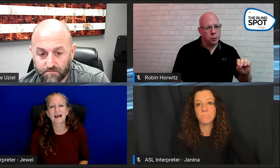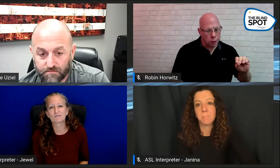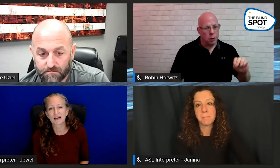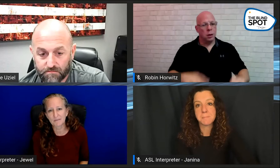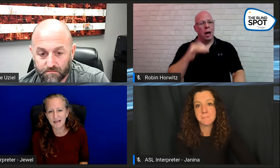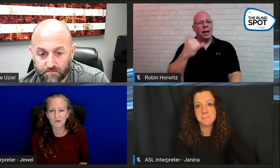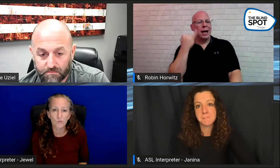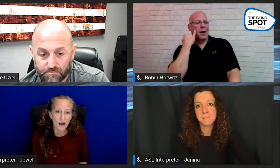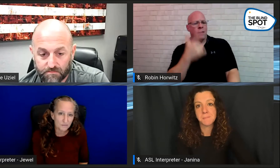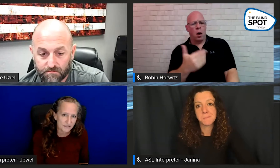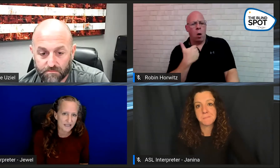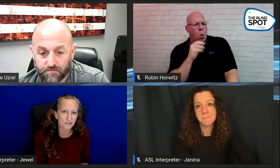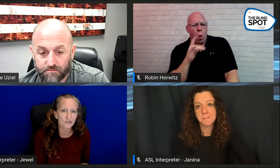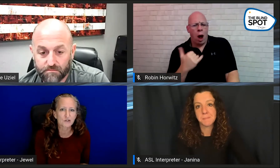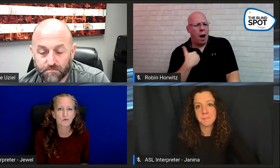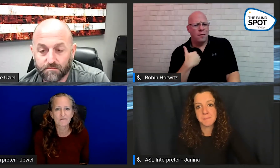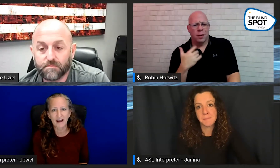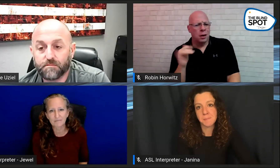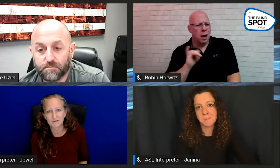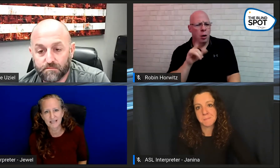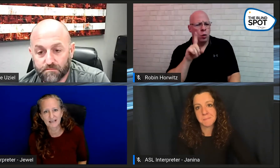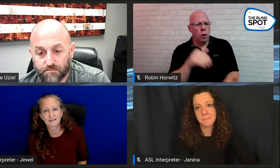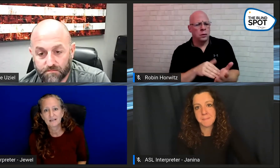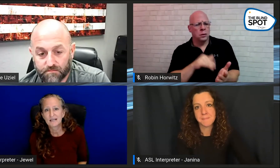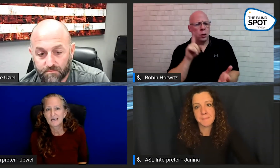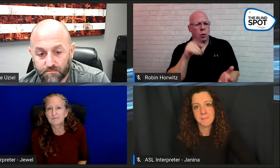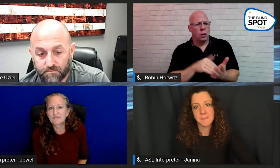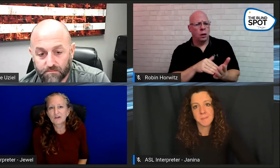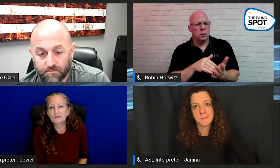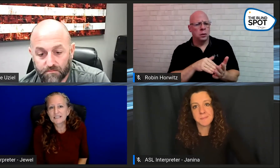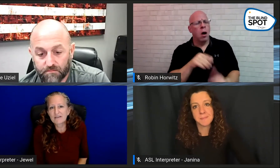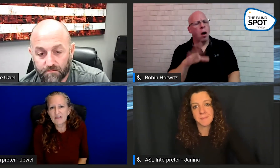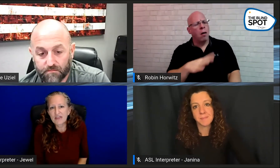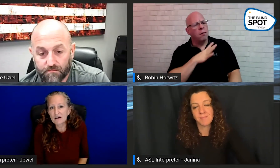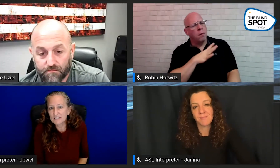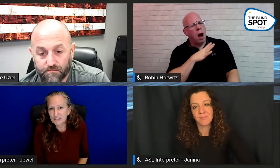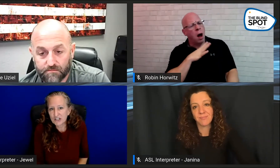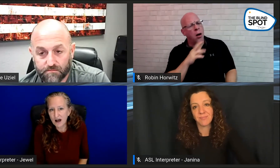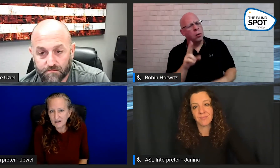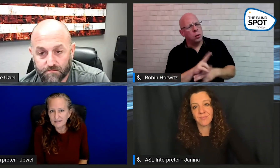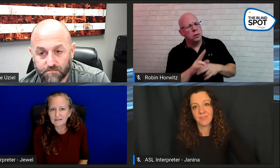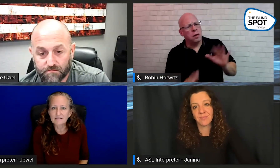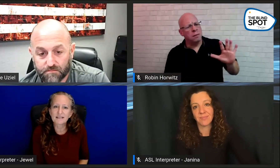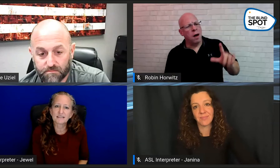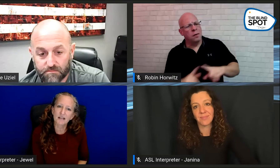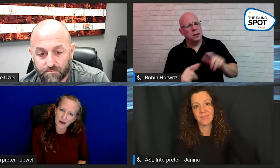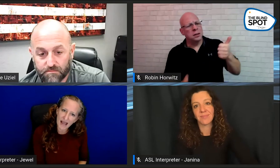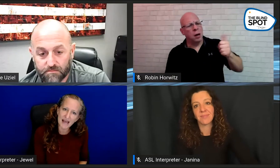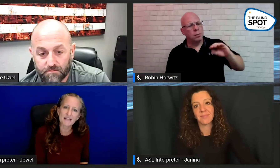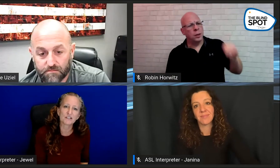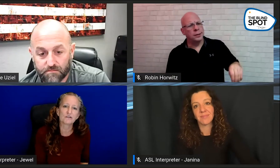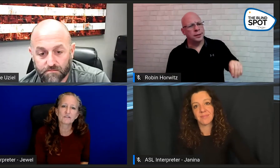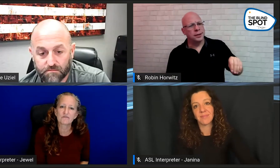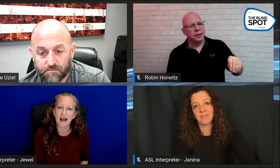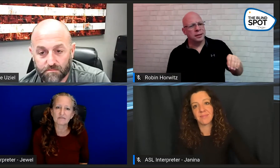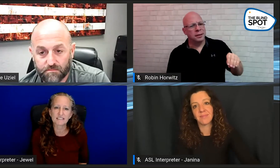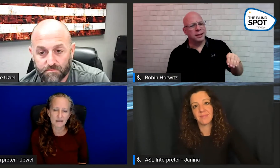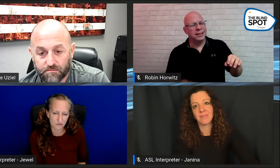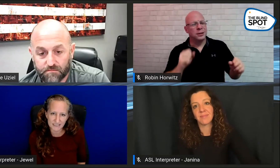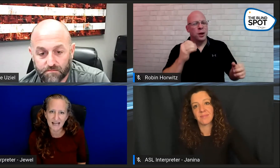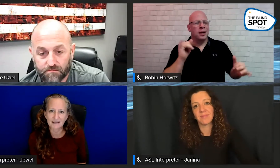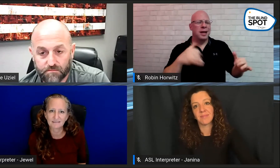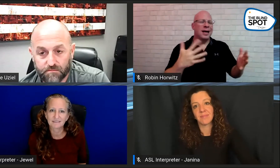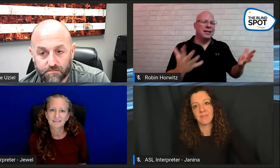would recommend 1% or 2.5%. But if you only have $1,000, then go ahead, use 5